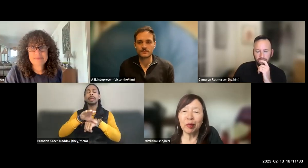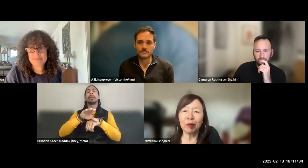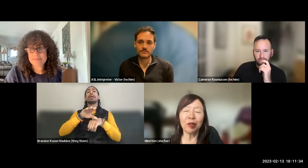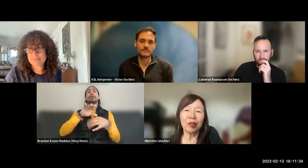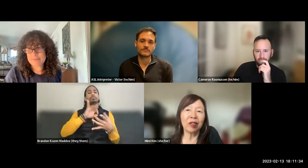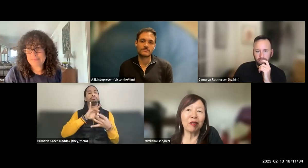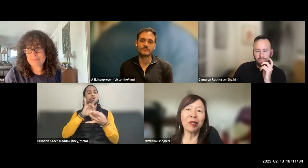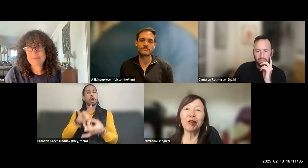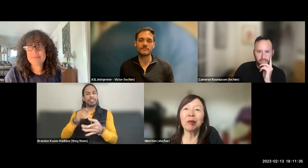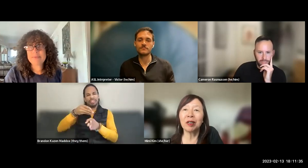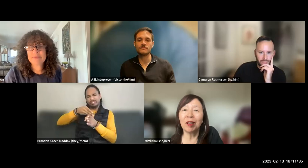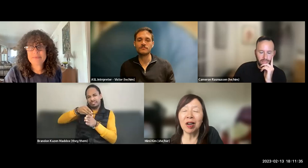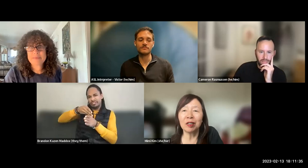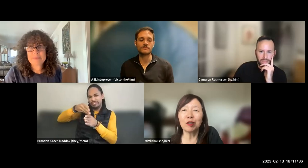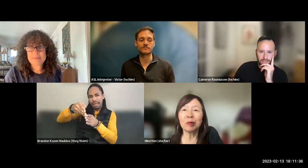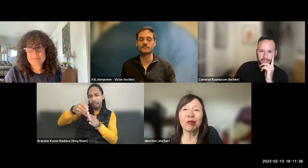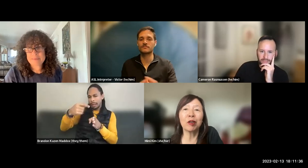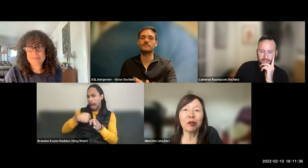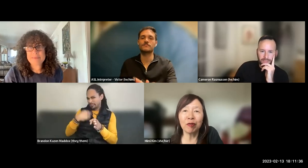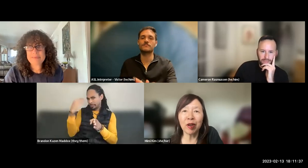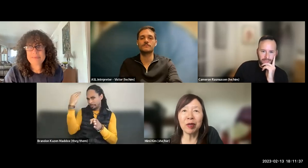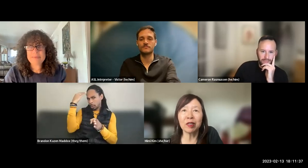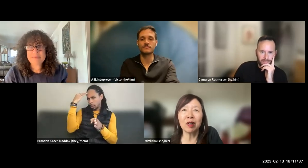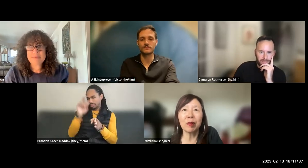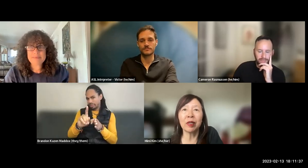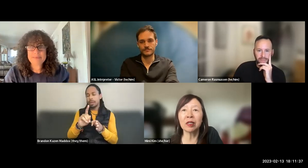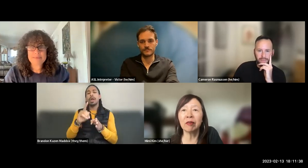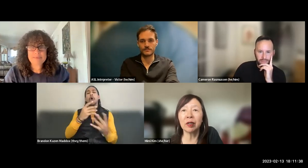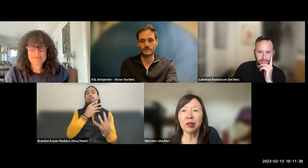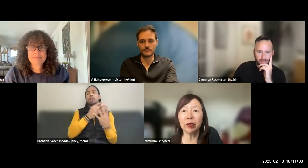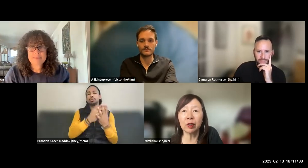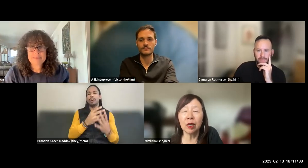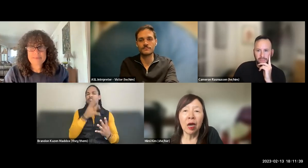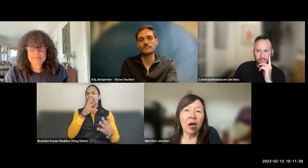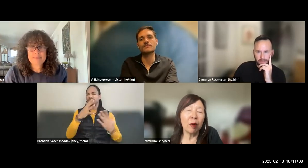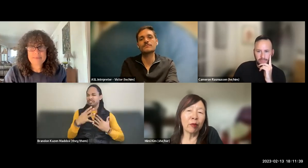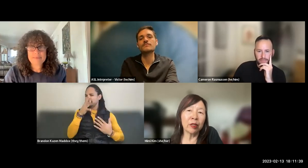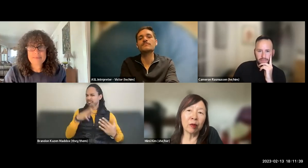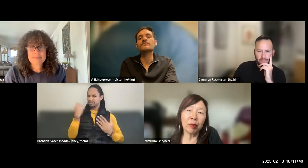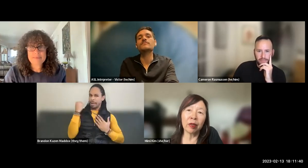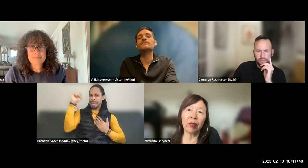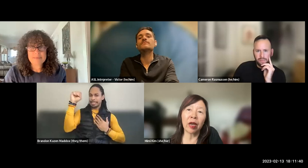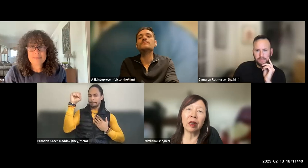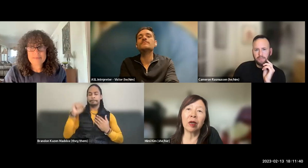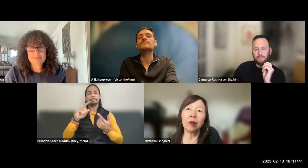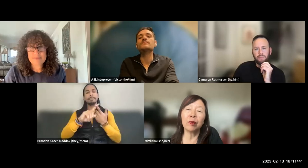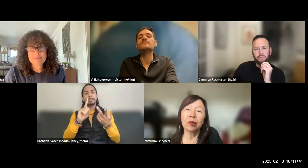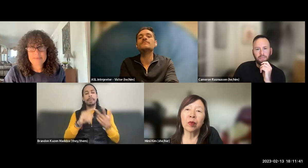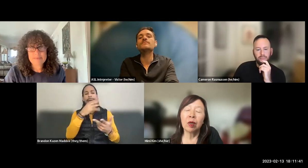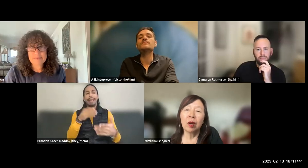very familiar with, and you've been hearing about a lot in terms of carceral feminism and the anti-violence field. The reason being